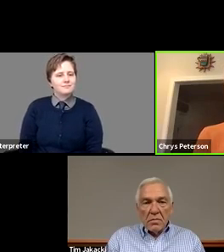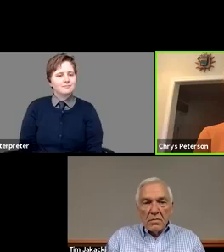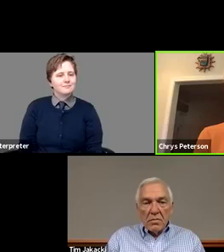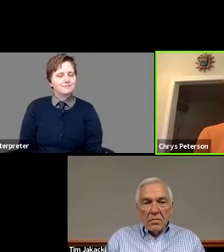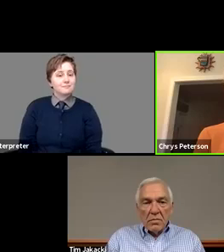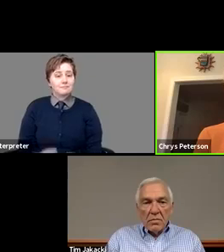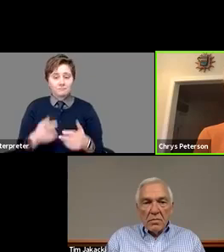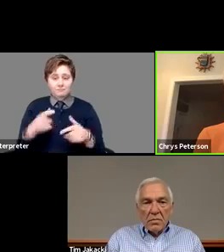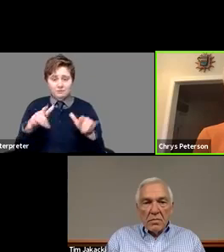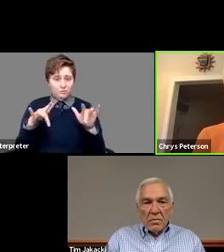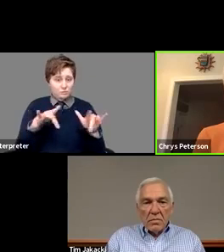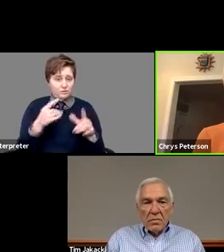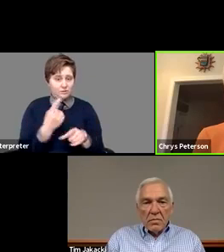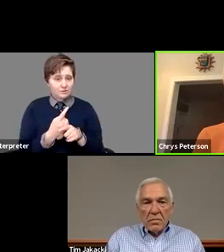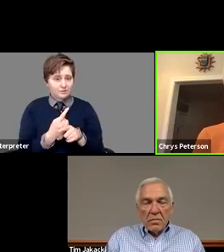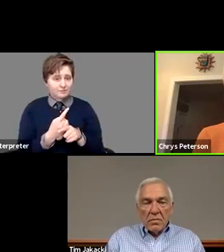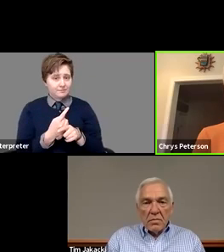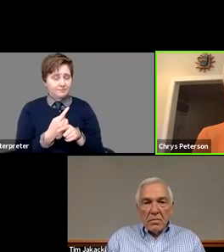Okay, and you're recording,